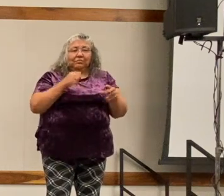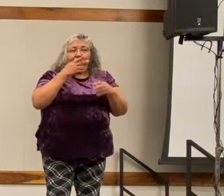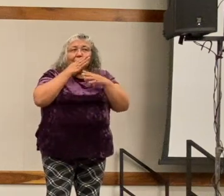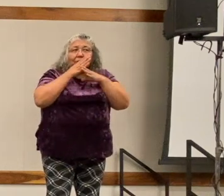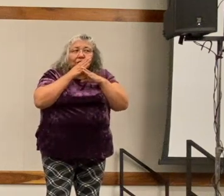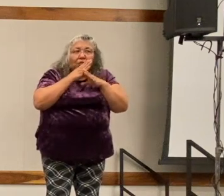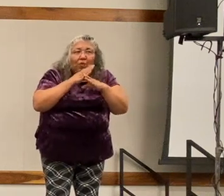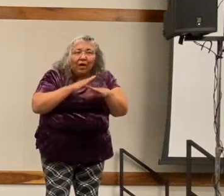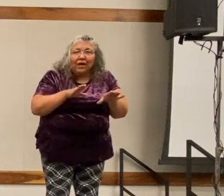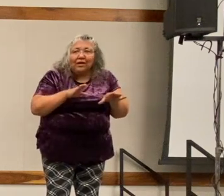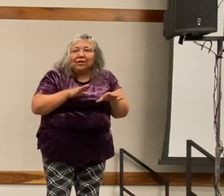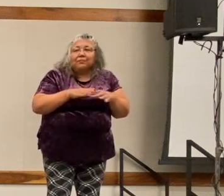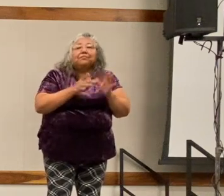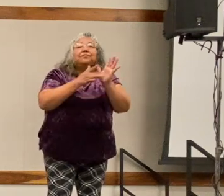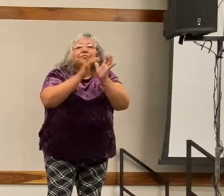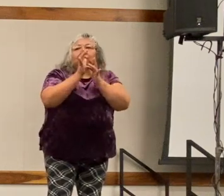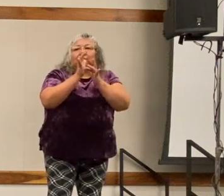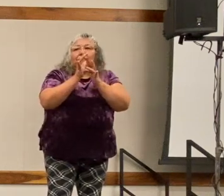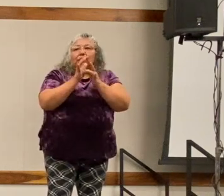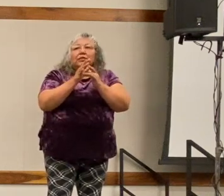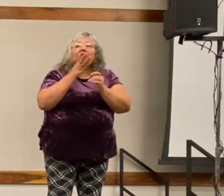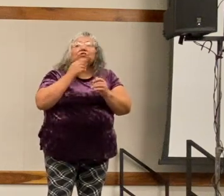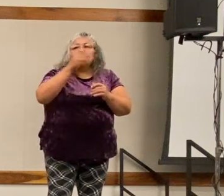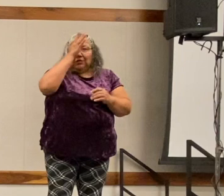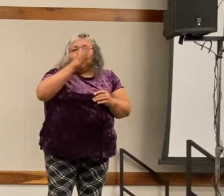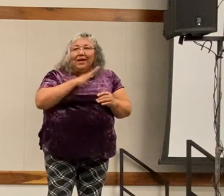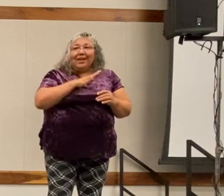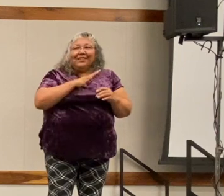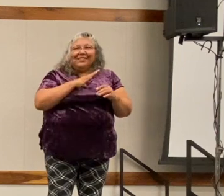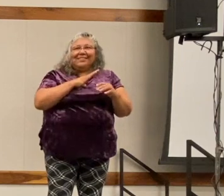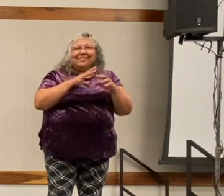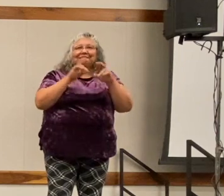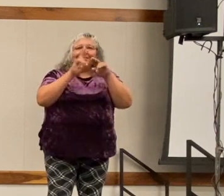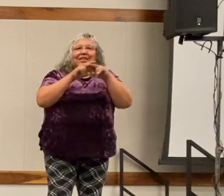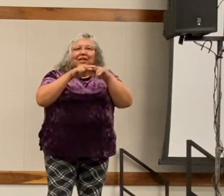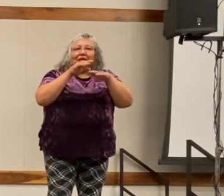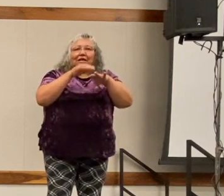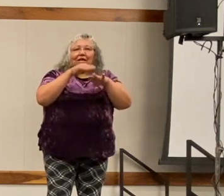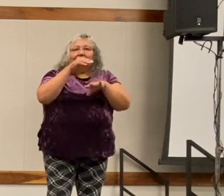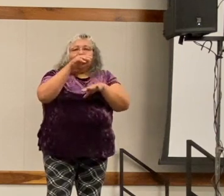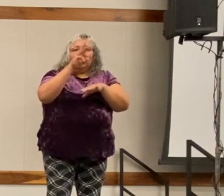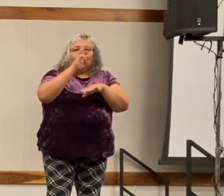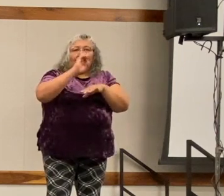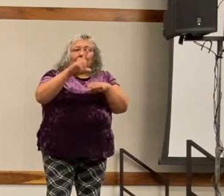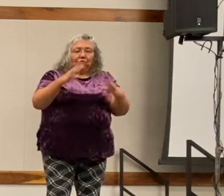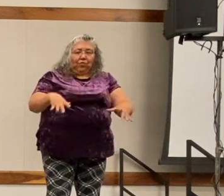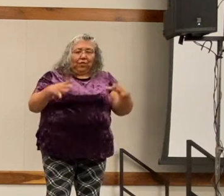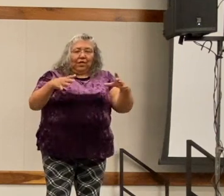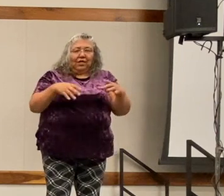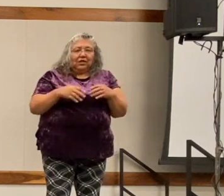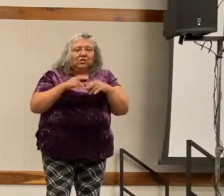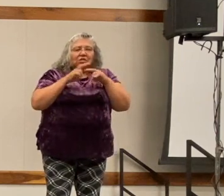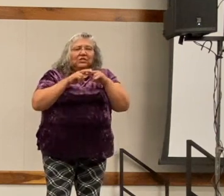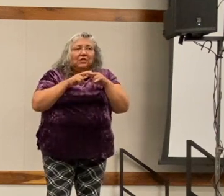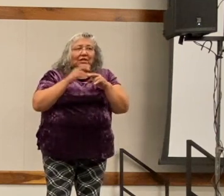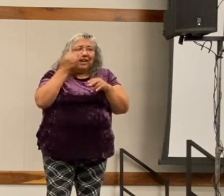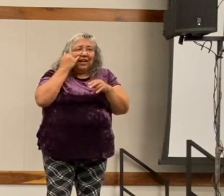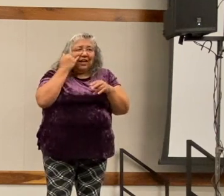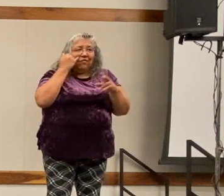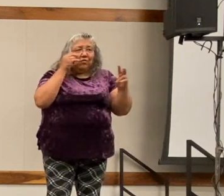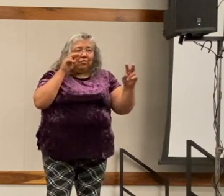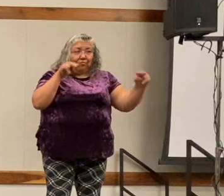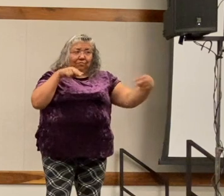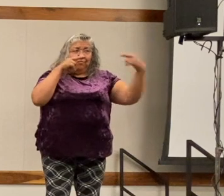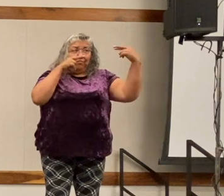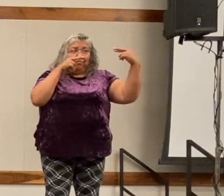quiet. Jesus, a Jewish man, sitting at the well, and she's just drawing water. Do you think she even made eye contact